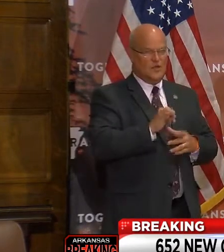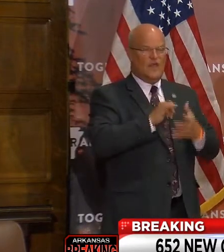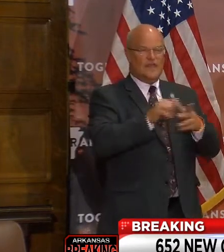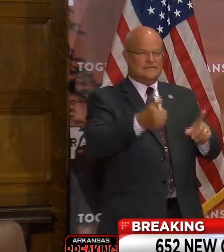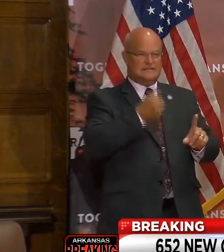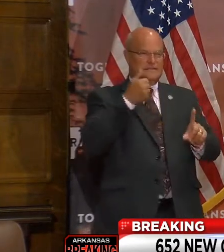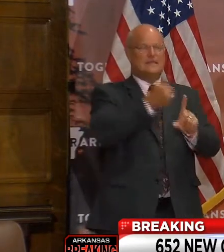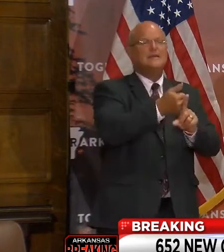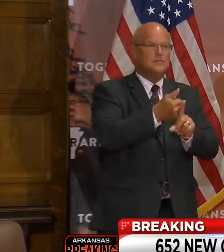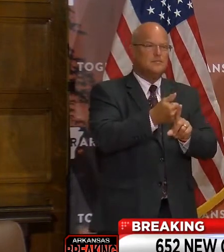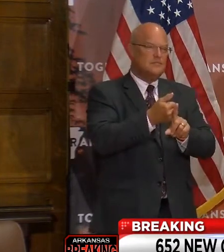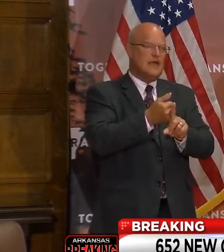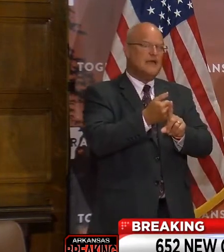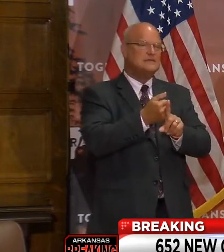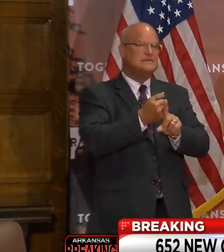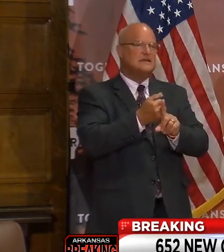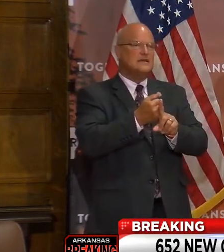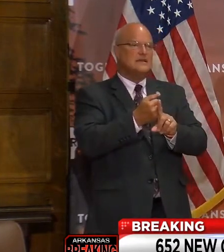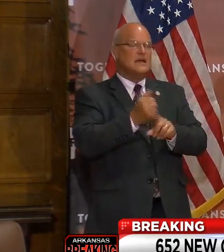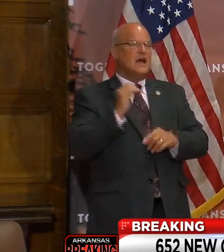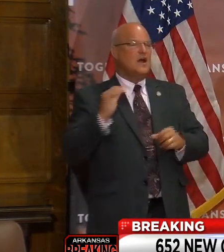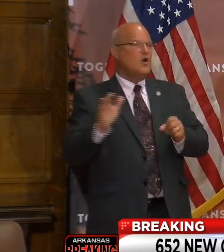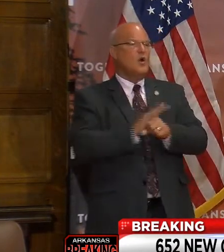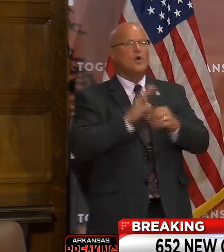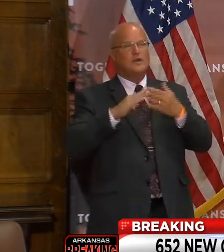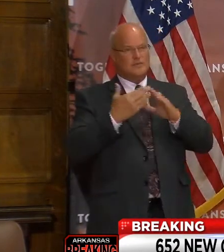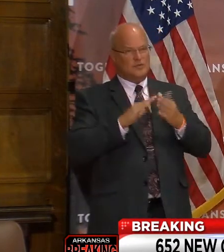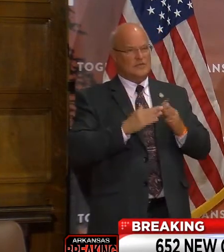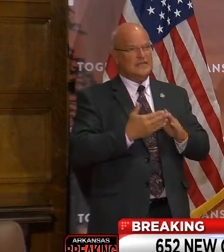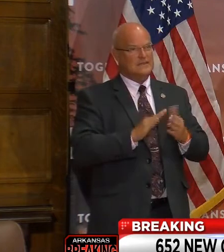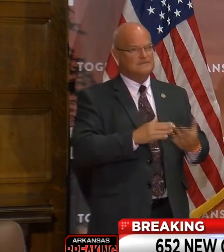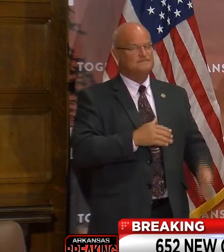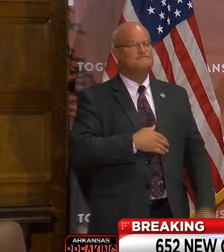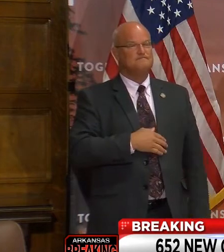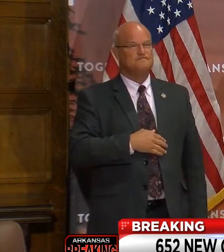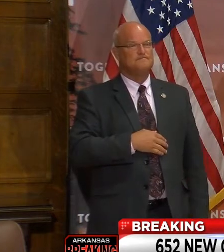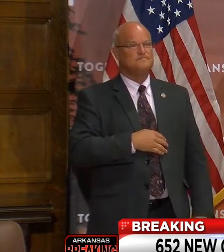impacts you know, our whole community.